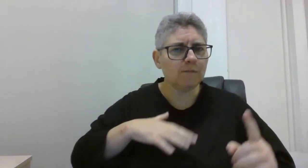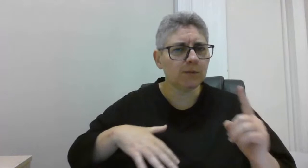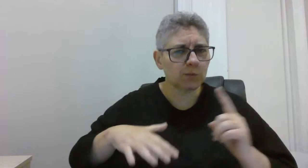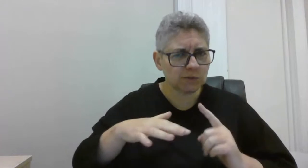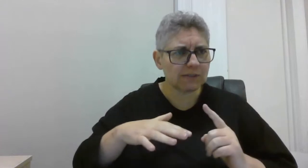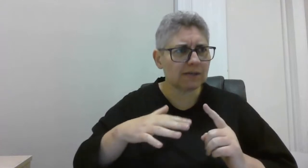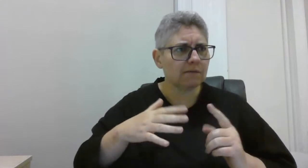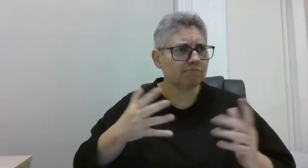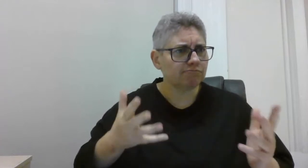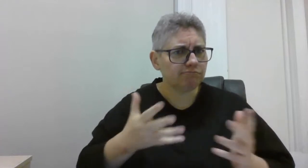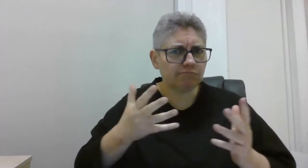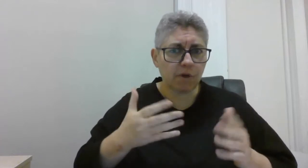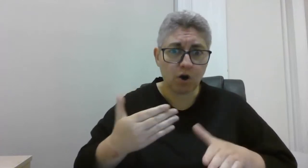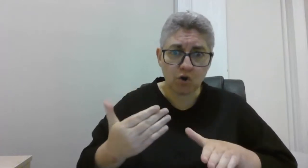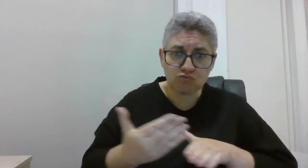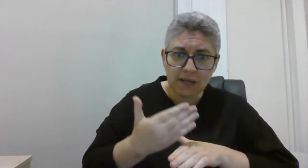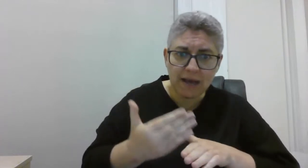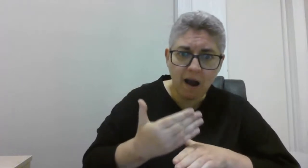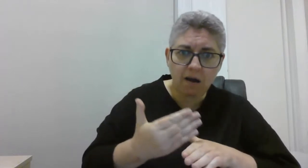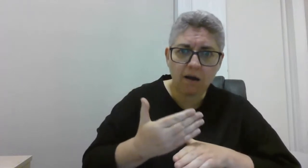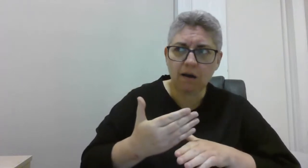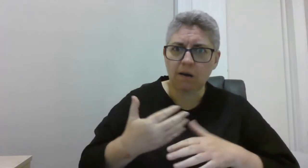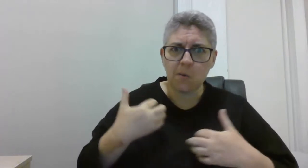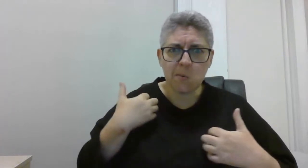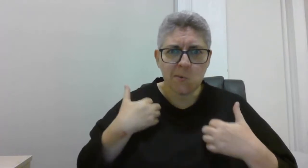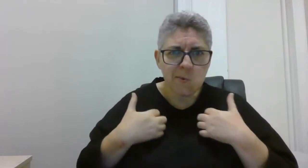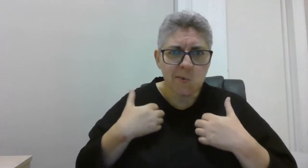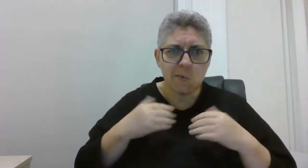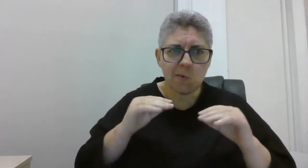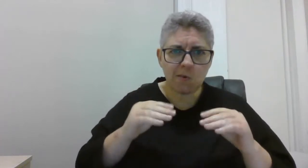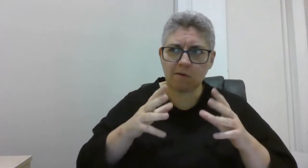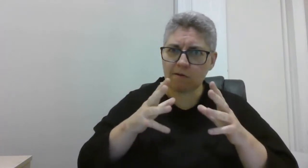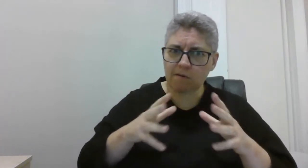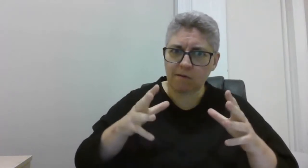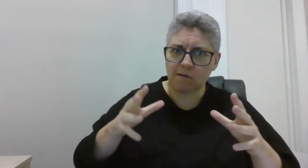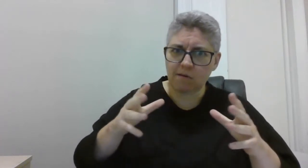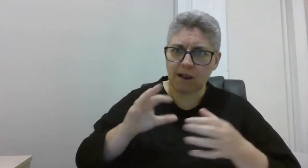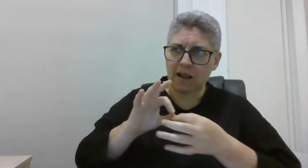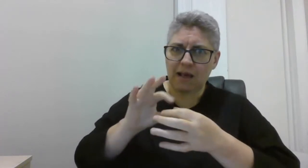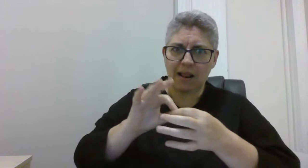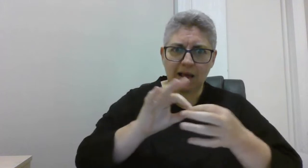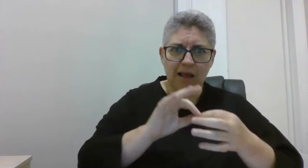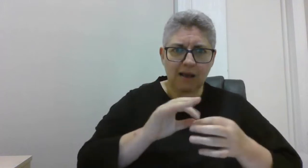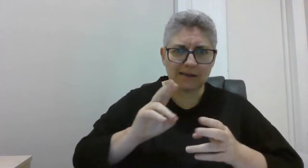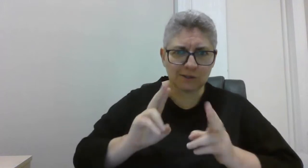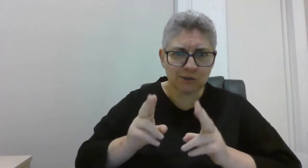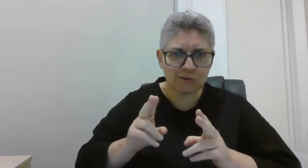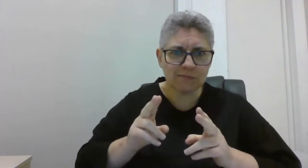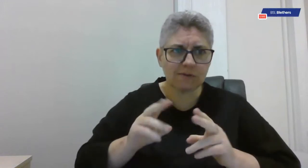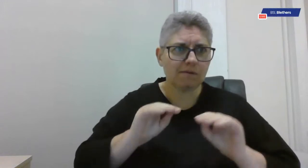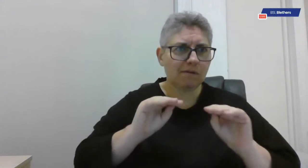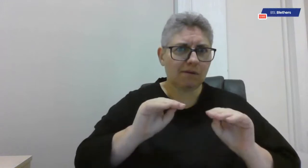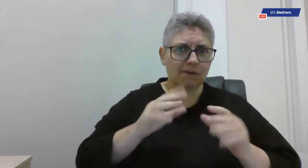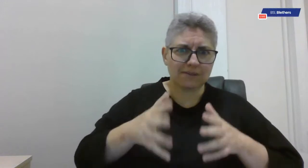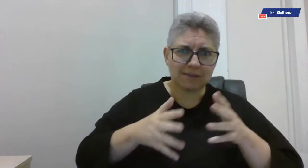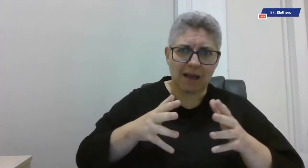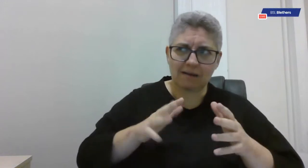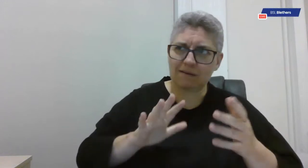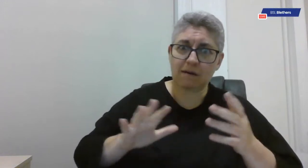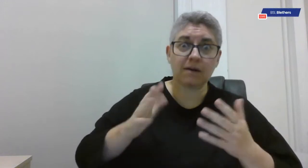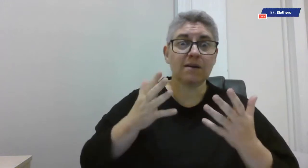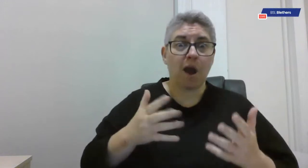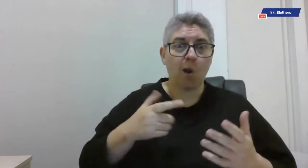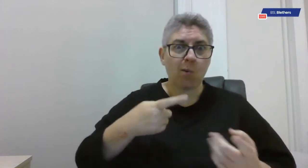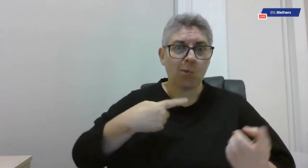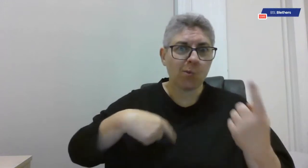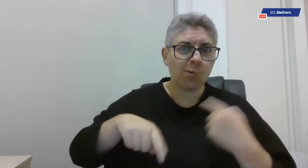foremost at trying to empower deaf people to take up these roles and encourage the numbers as well to increase. And